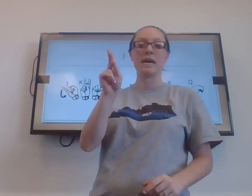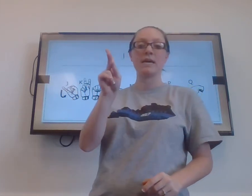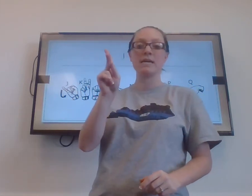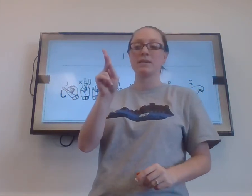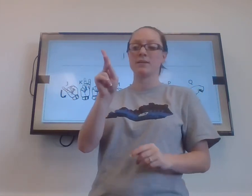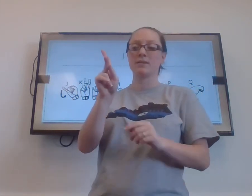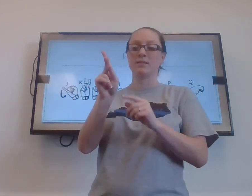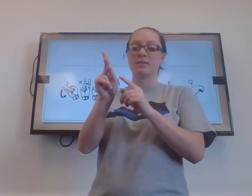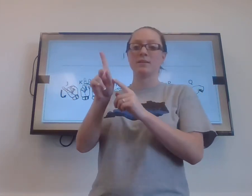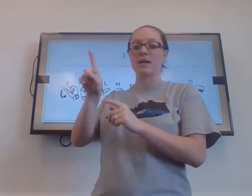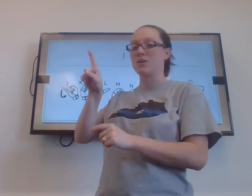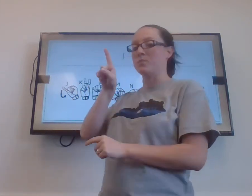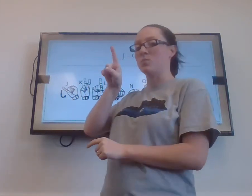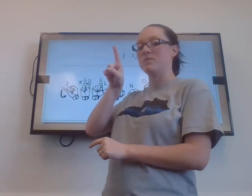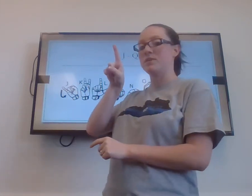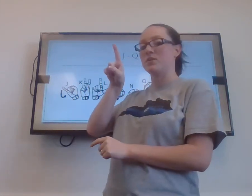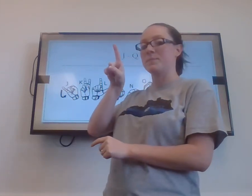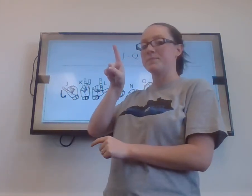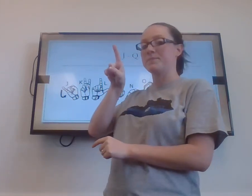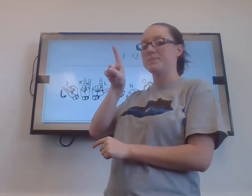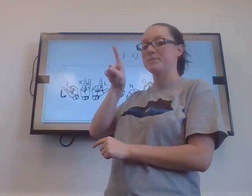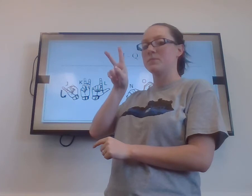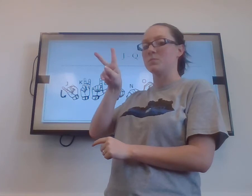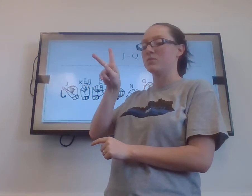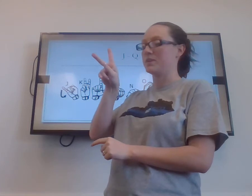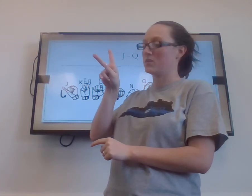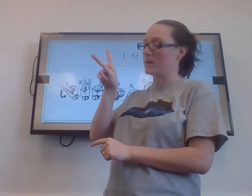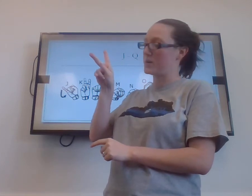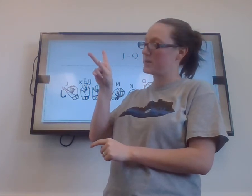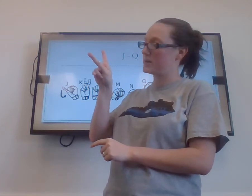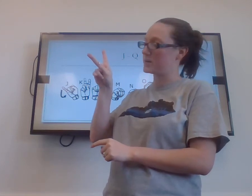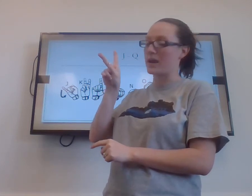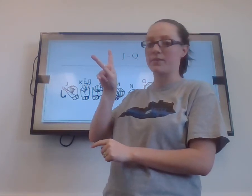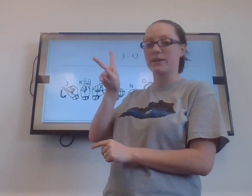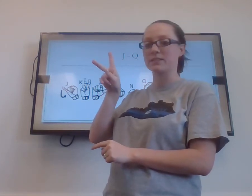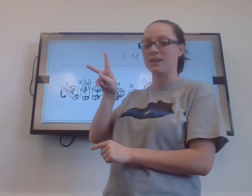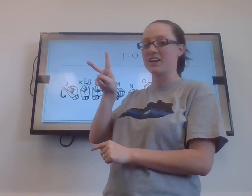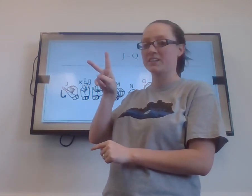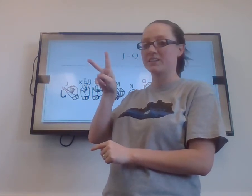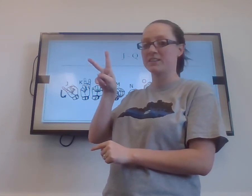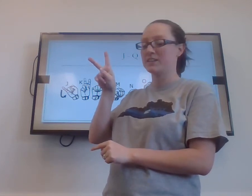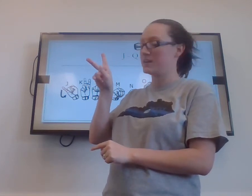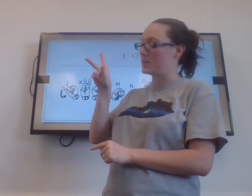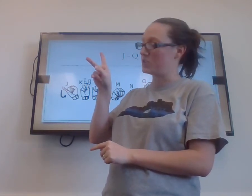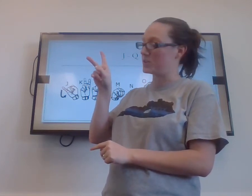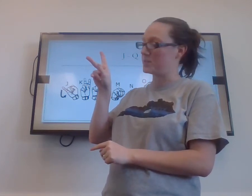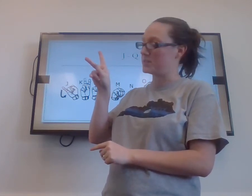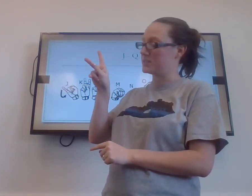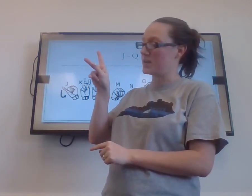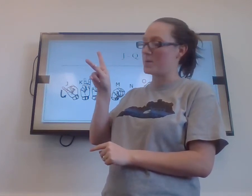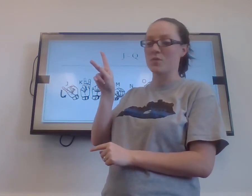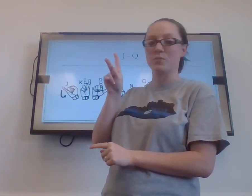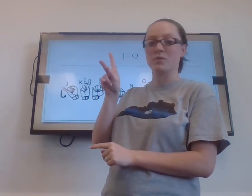K, you put one finger up, middle finger that way, kind of like a slant, and then you're going to put this thumb on the middle